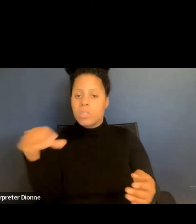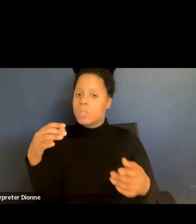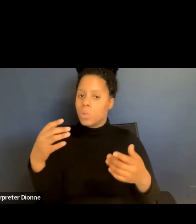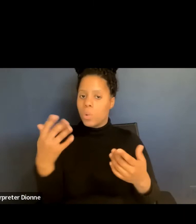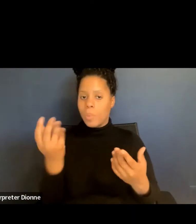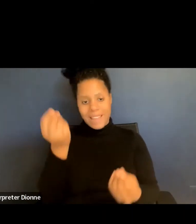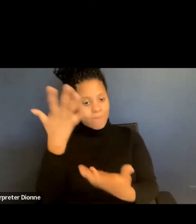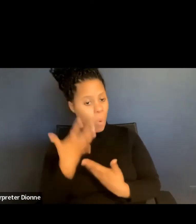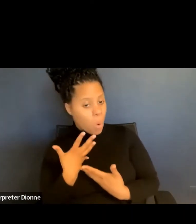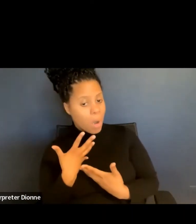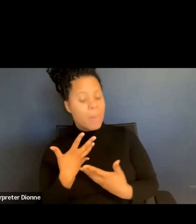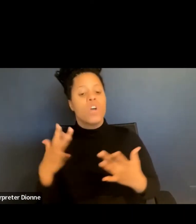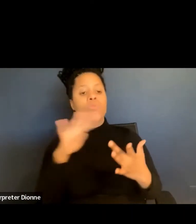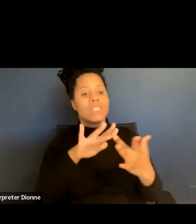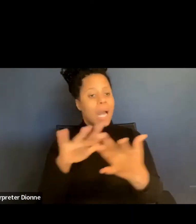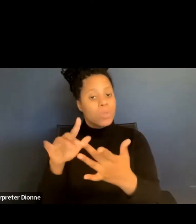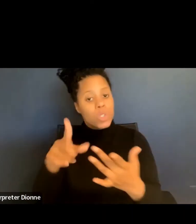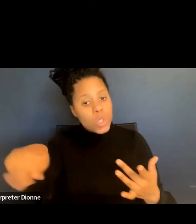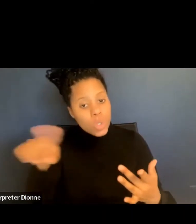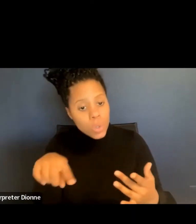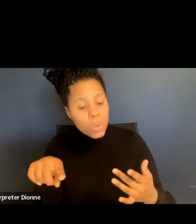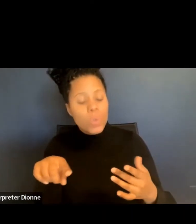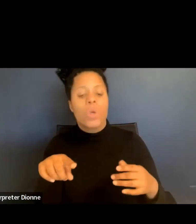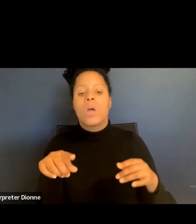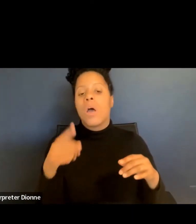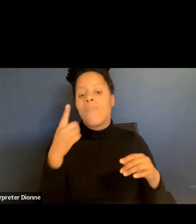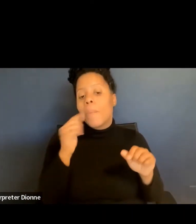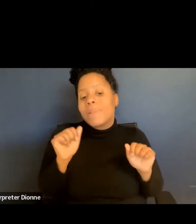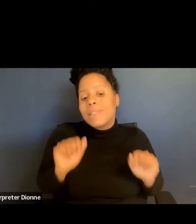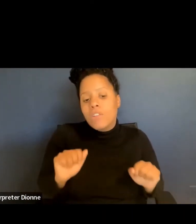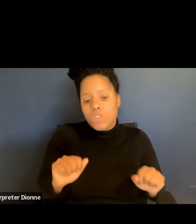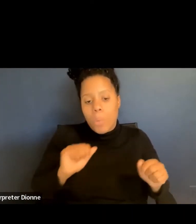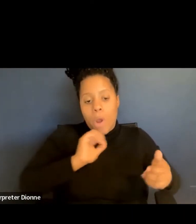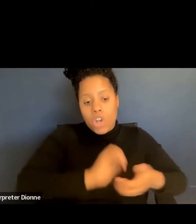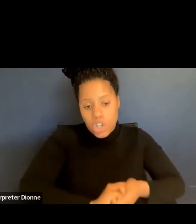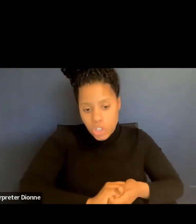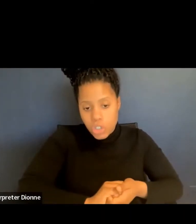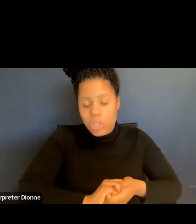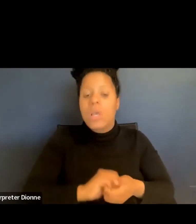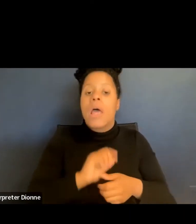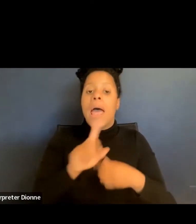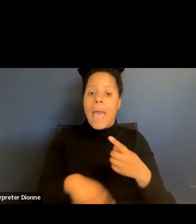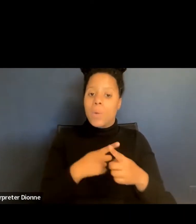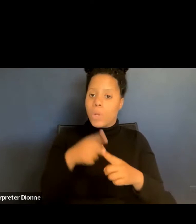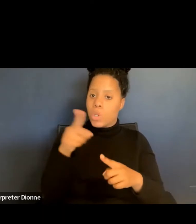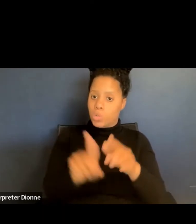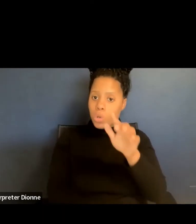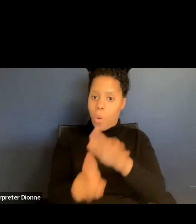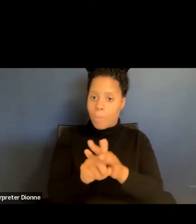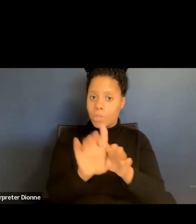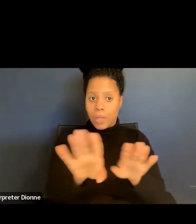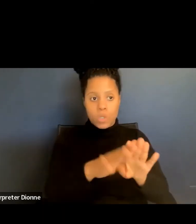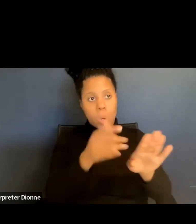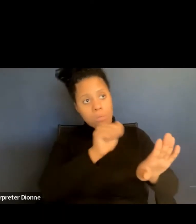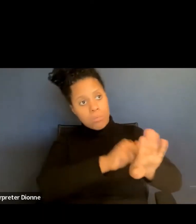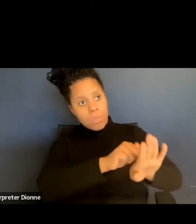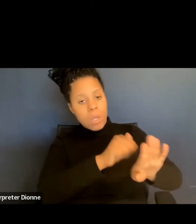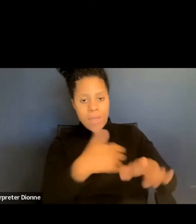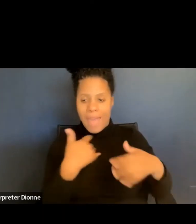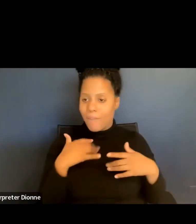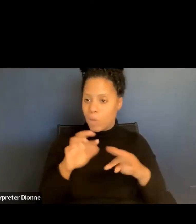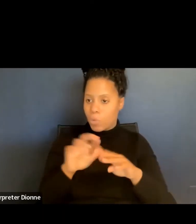partners, and to also have this context when you knock on their doors as a partner as well. And